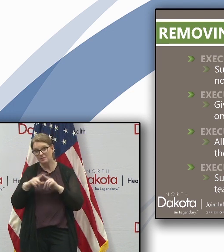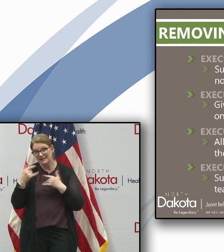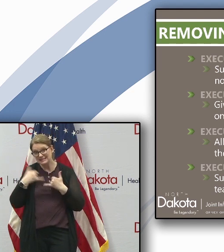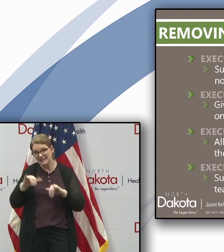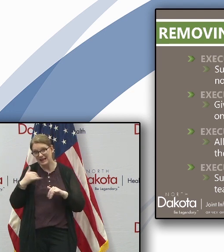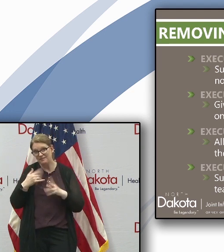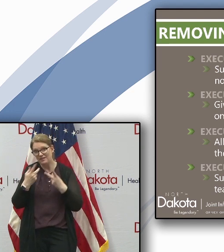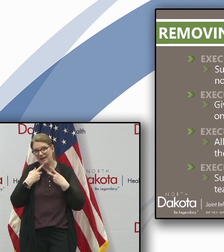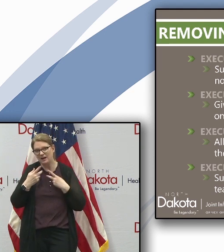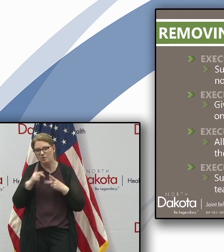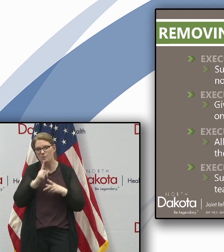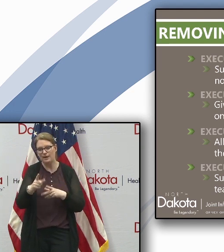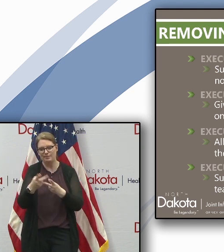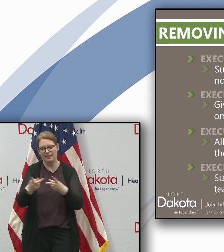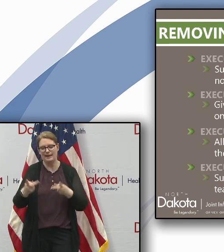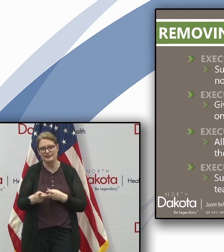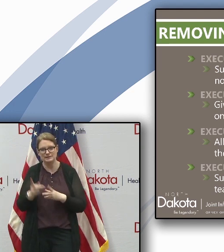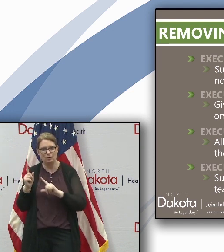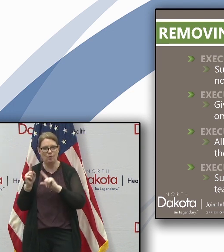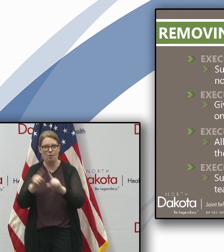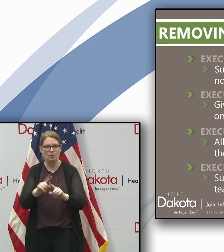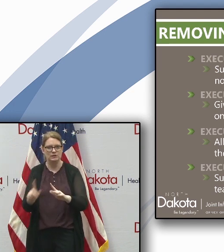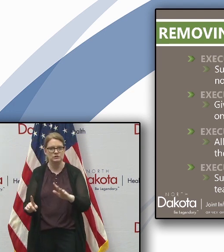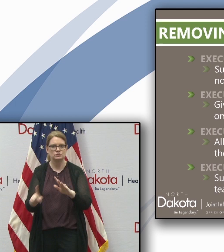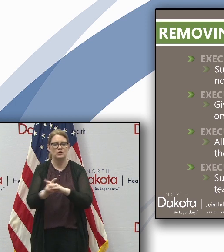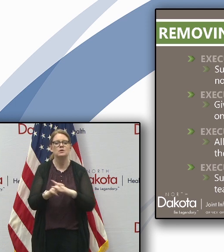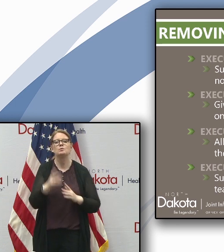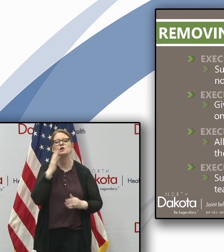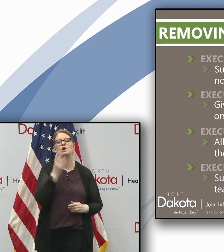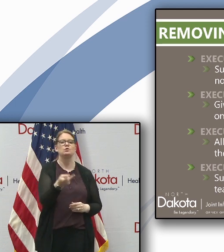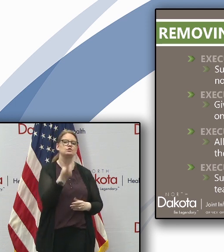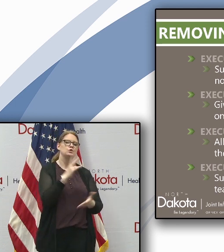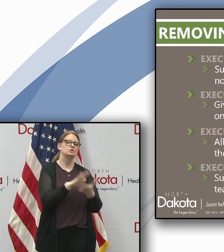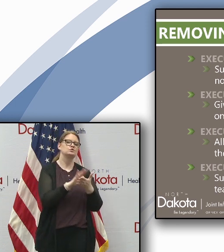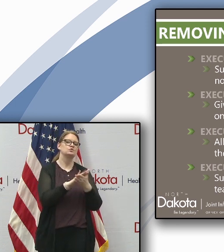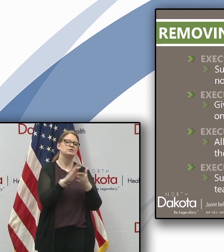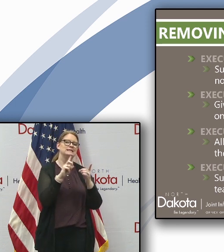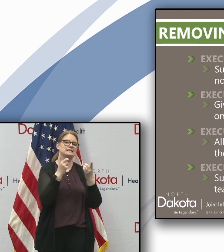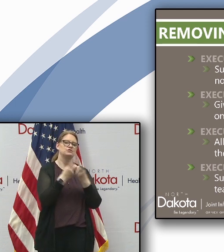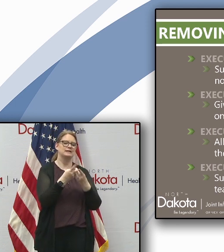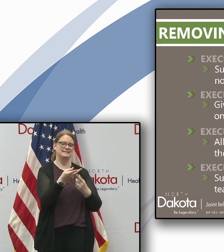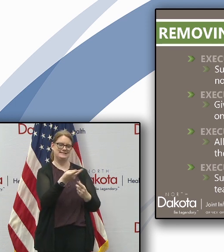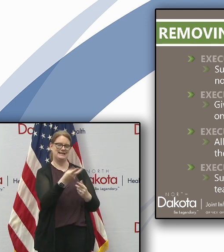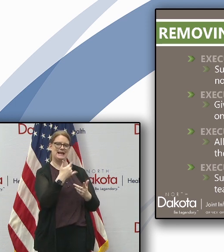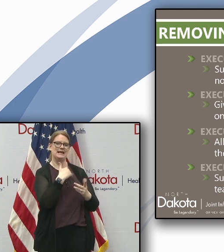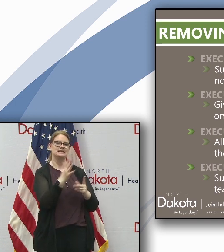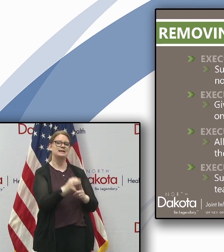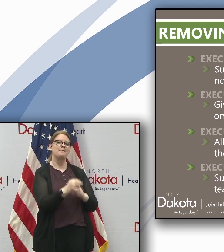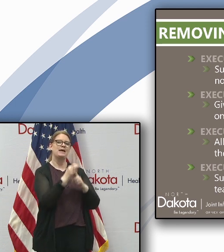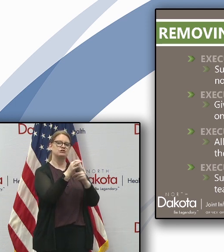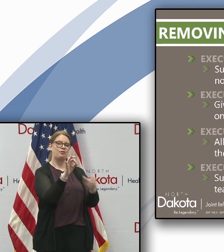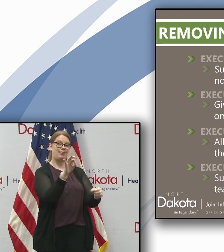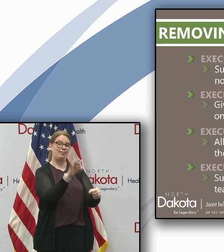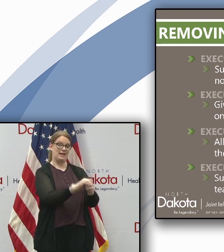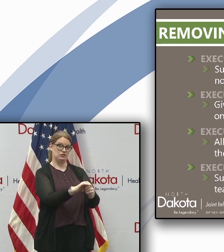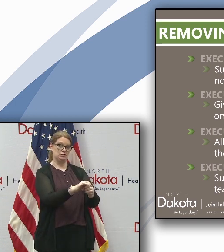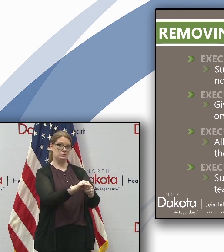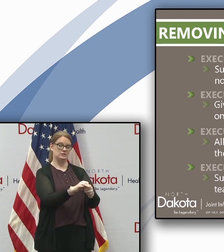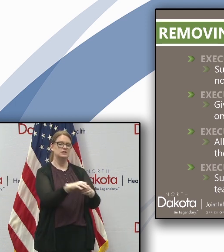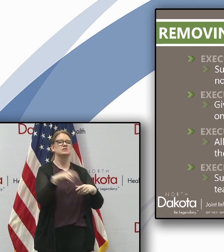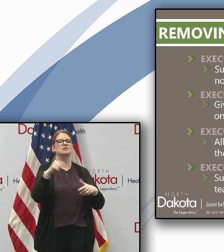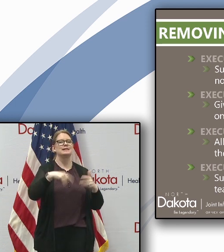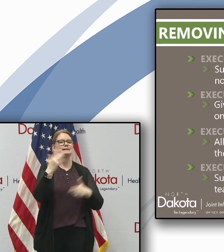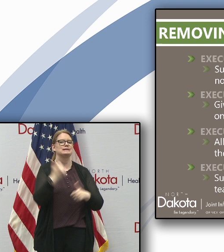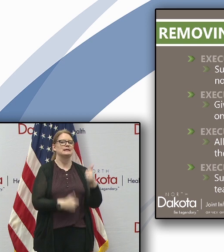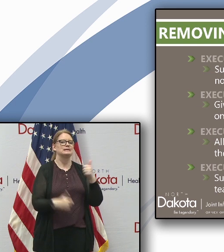What we learned was that there was at least 2 school districts we knew of that were having special elections, and so this executive